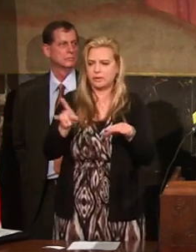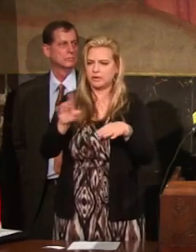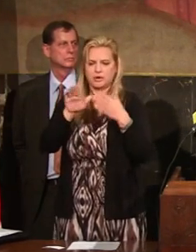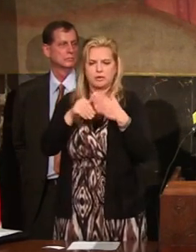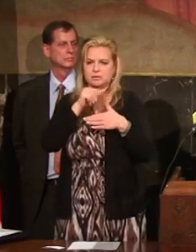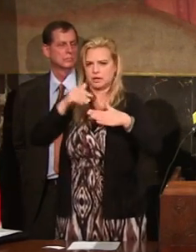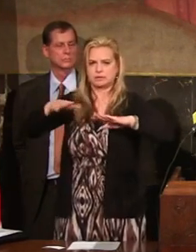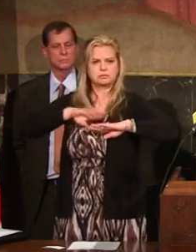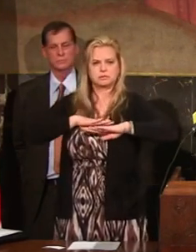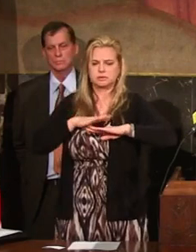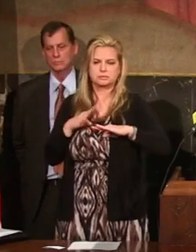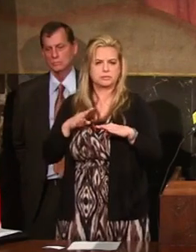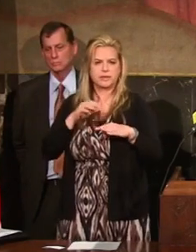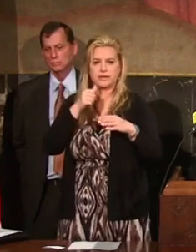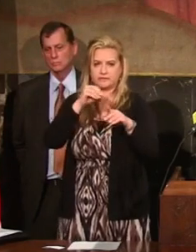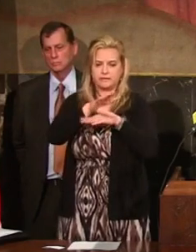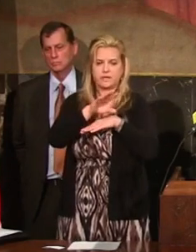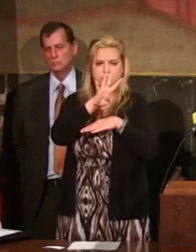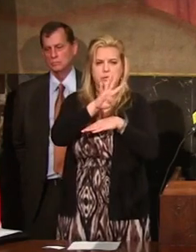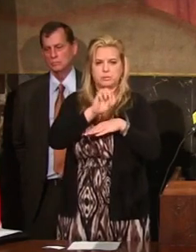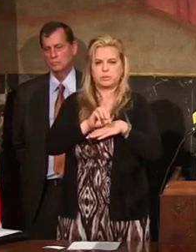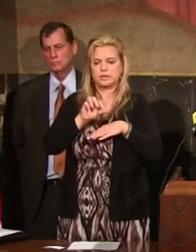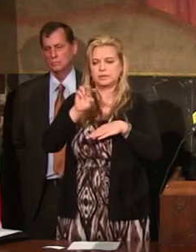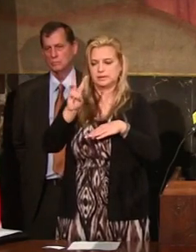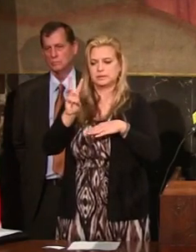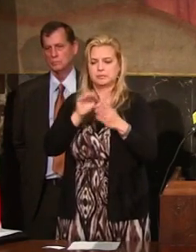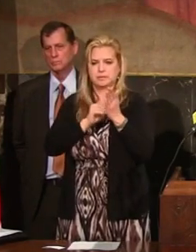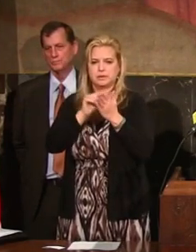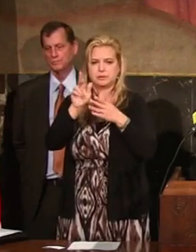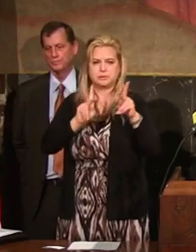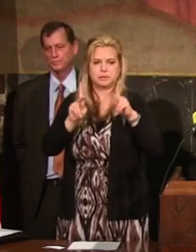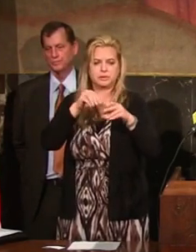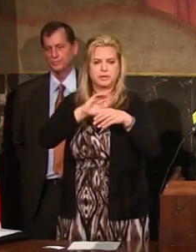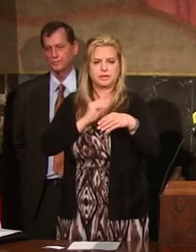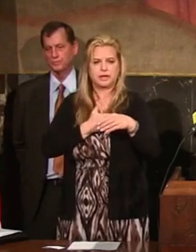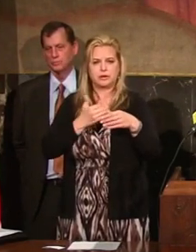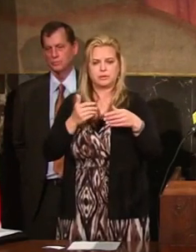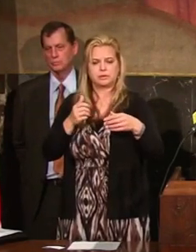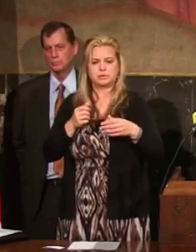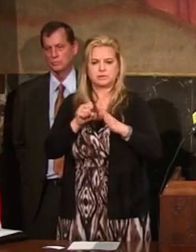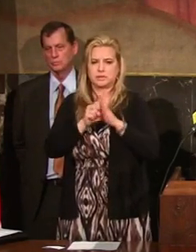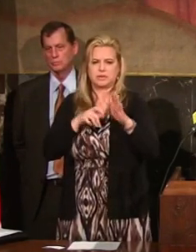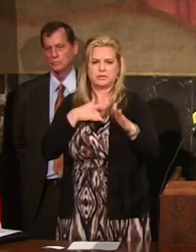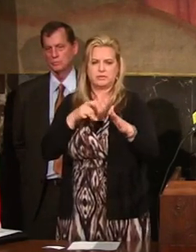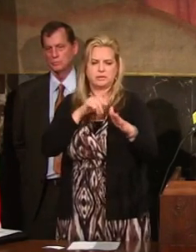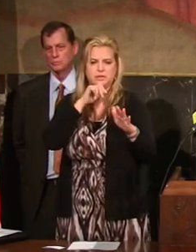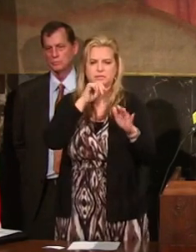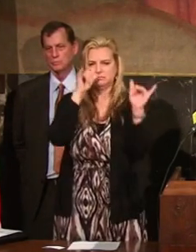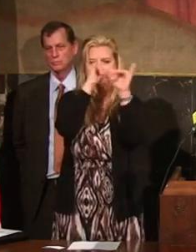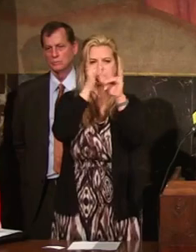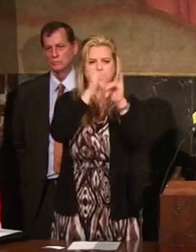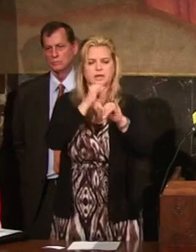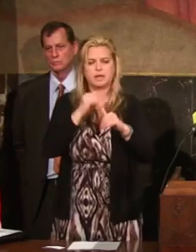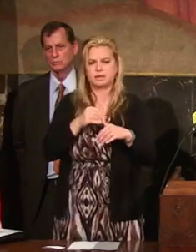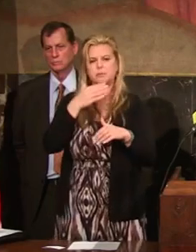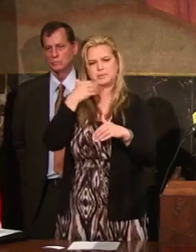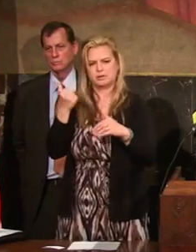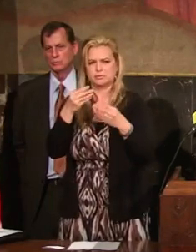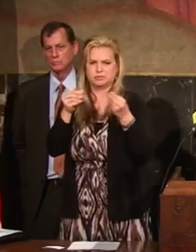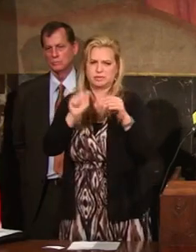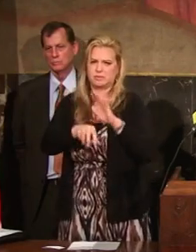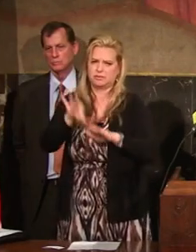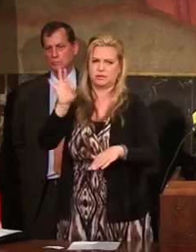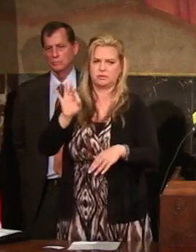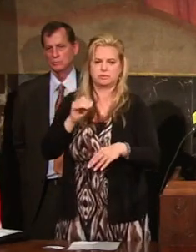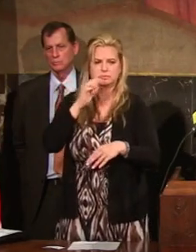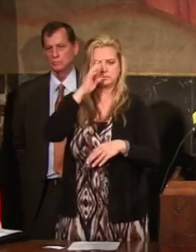unacceptable, and they affect the 4.6 million people of our state in ways that we feel are irresponsible, and surely better solutions can be found.